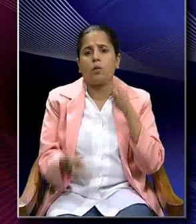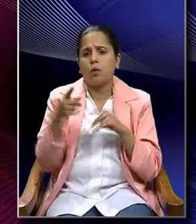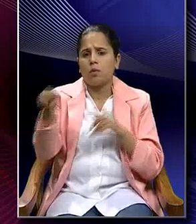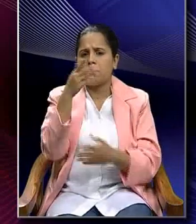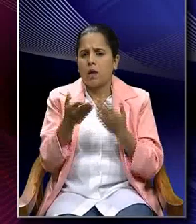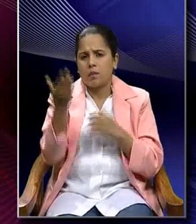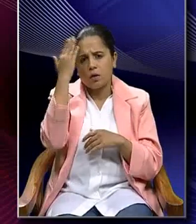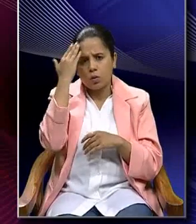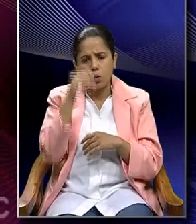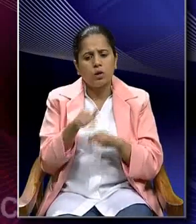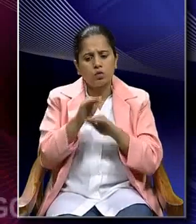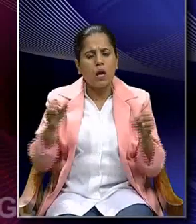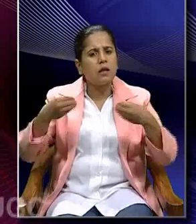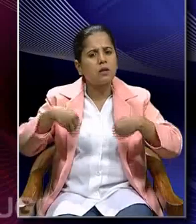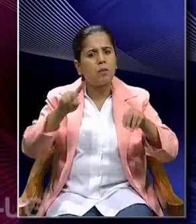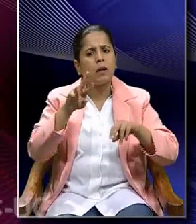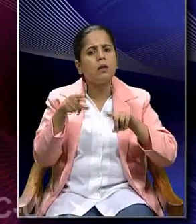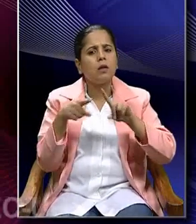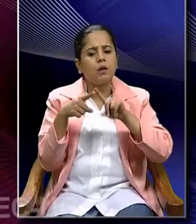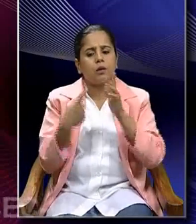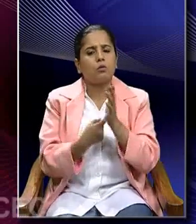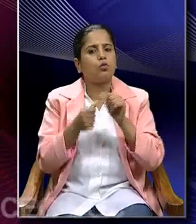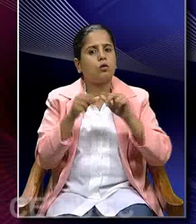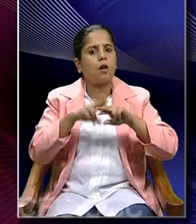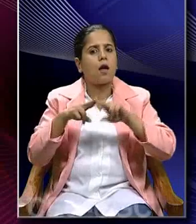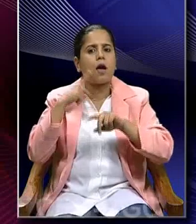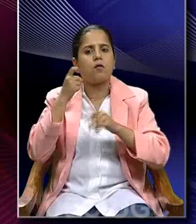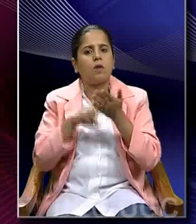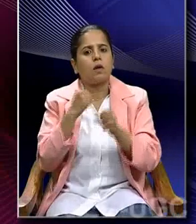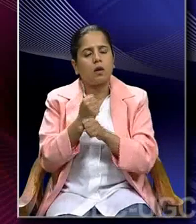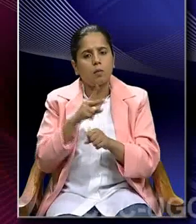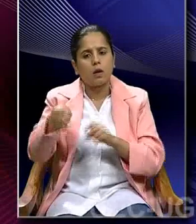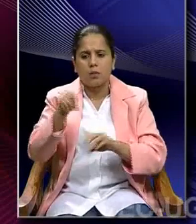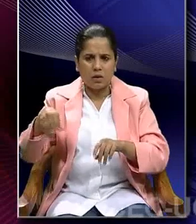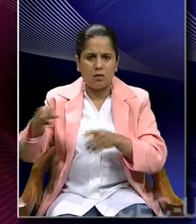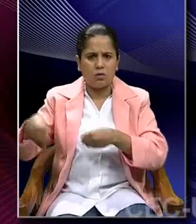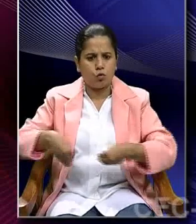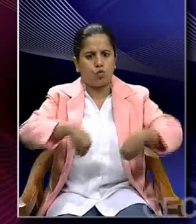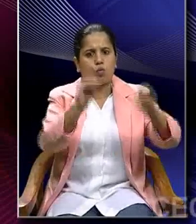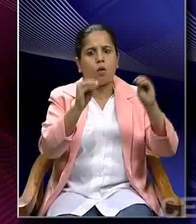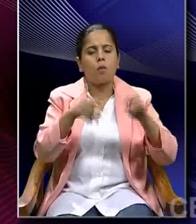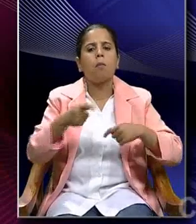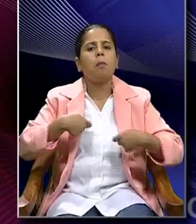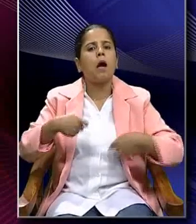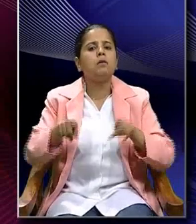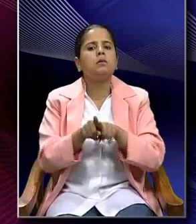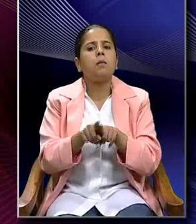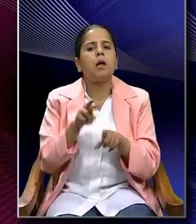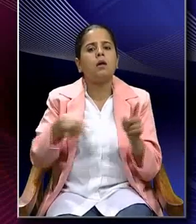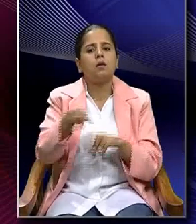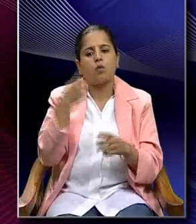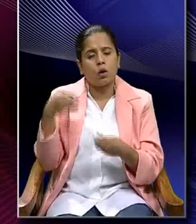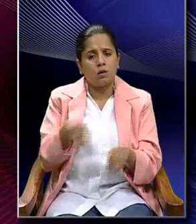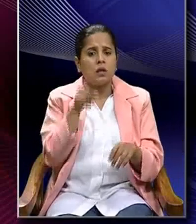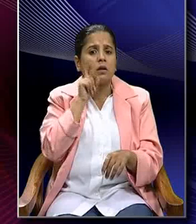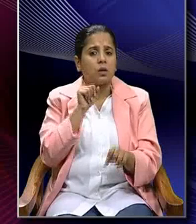may know the word child trafficking, where children are taken and their business, they're sold off. They could be sold off for